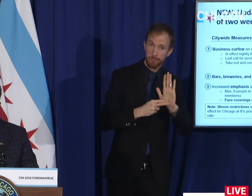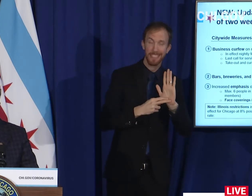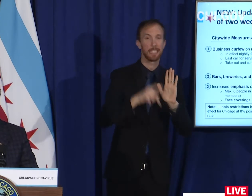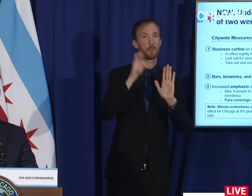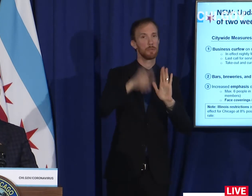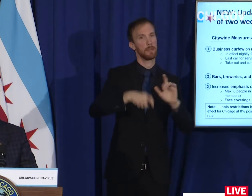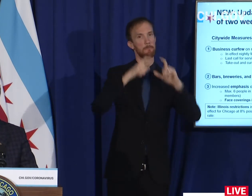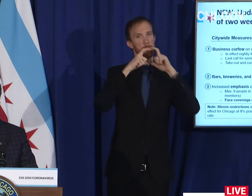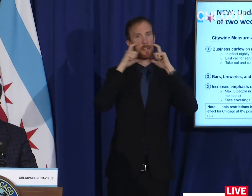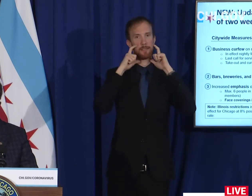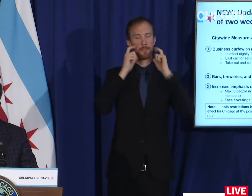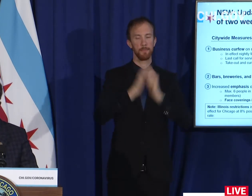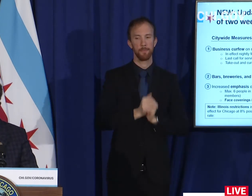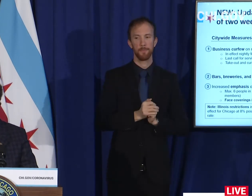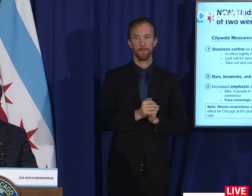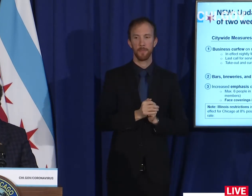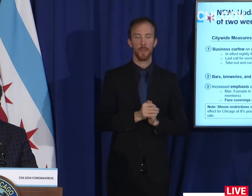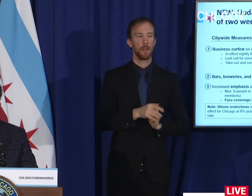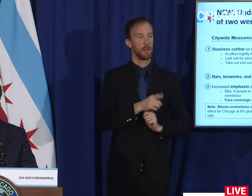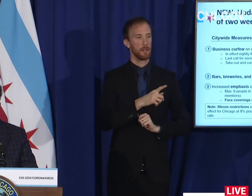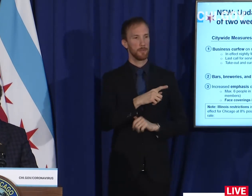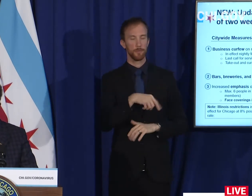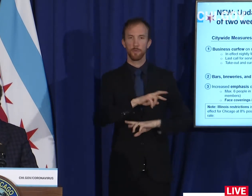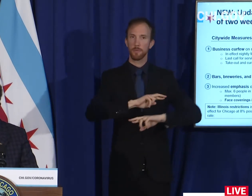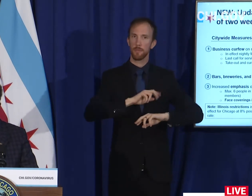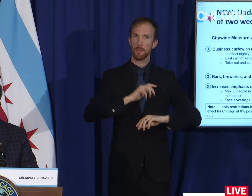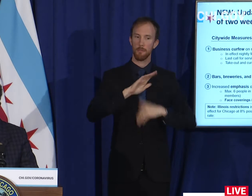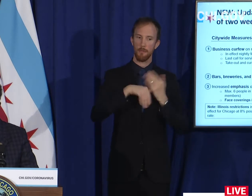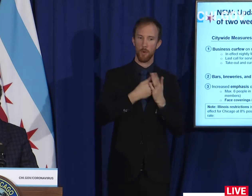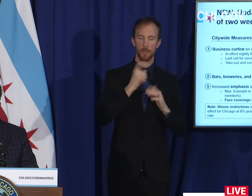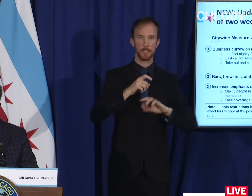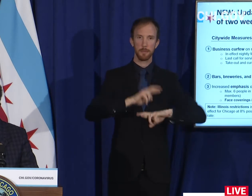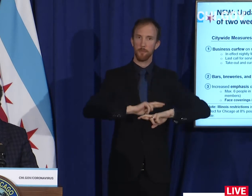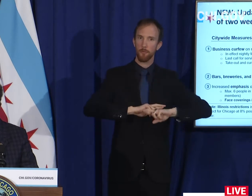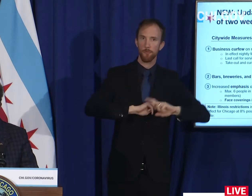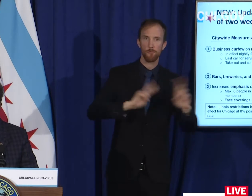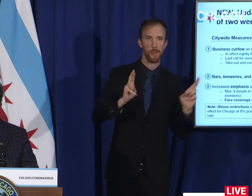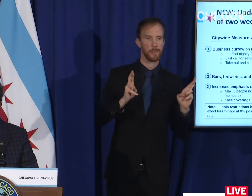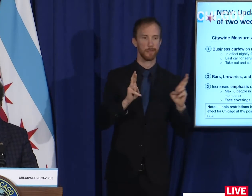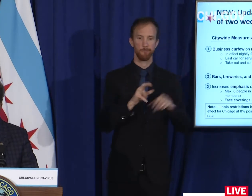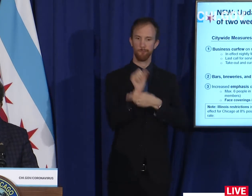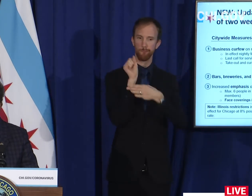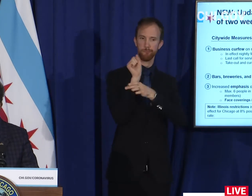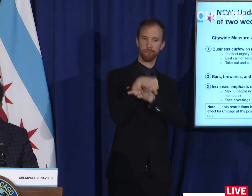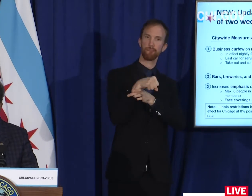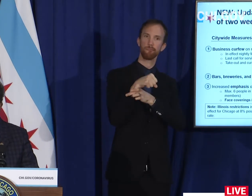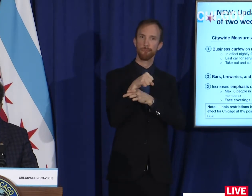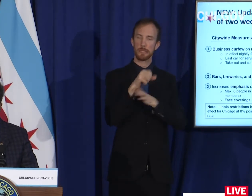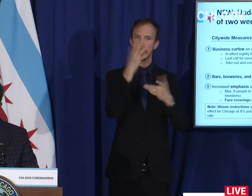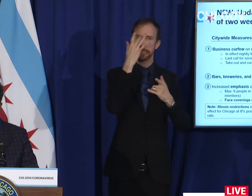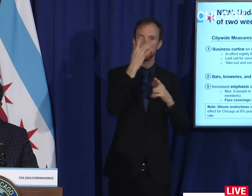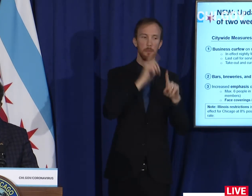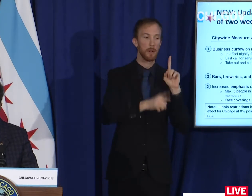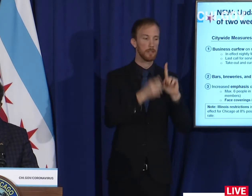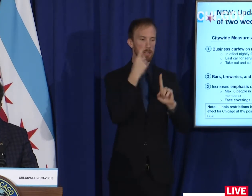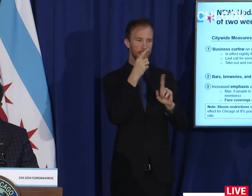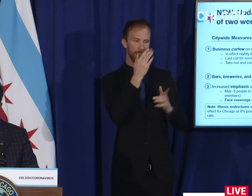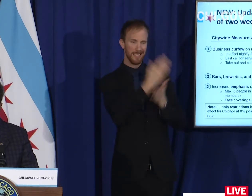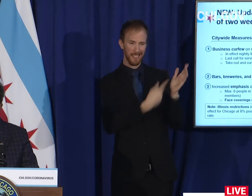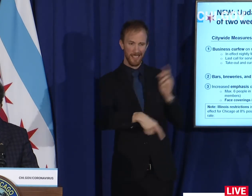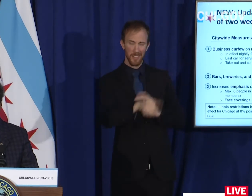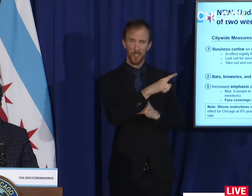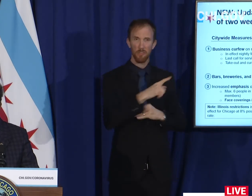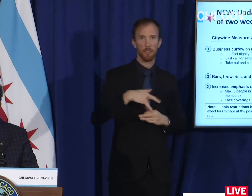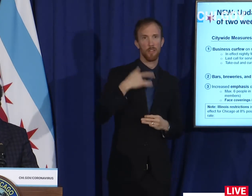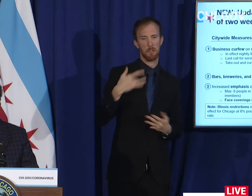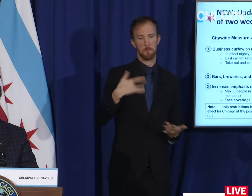You need to be better equipped to overcome the surge, but you are still spreading it to those who aren't. And